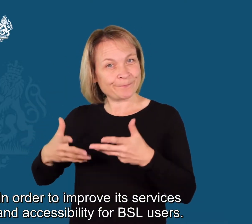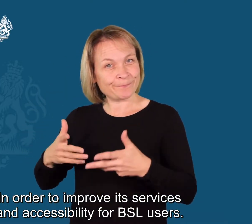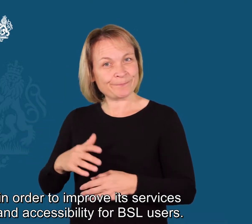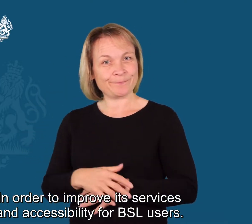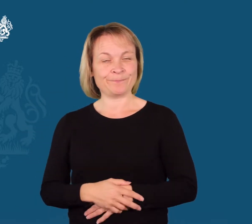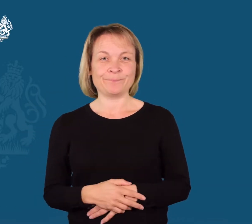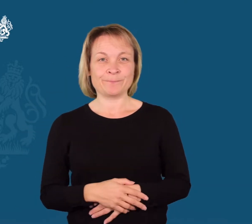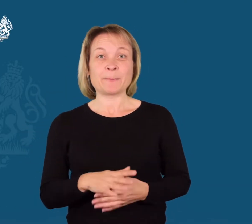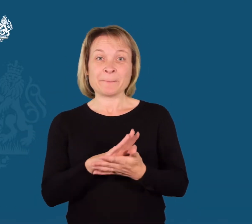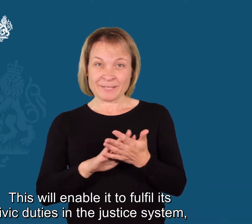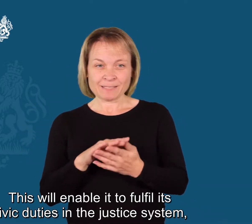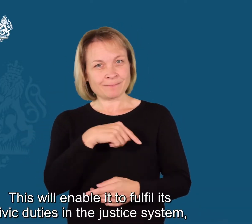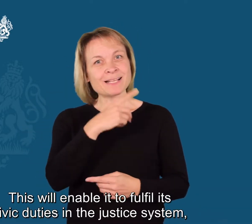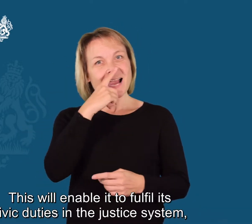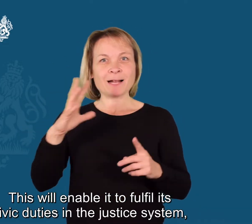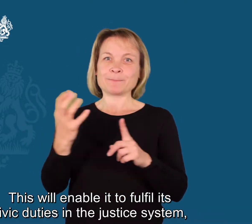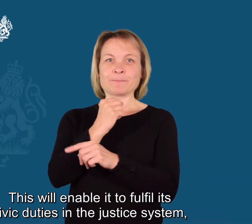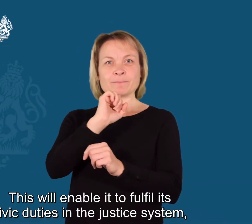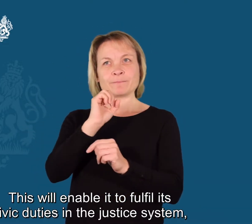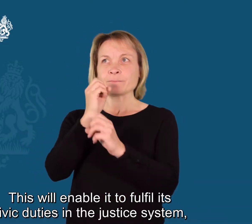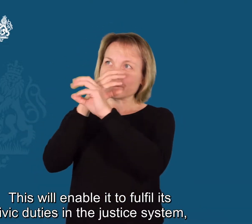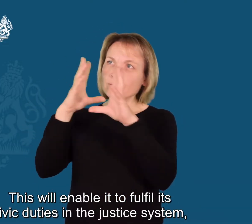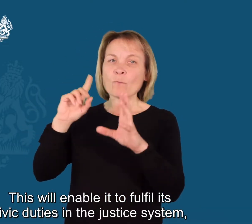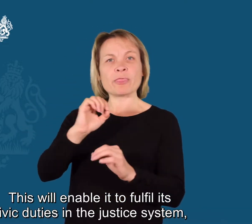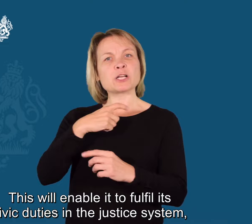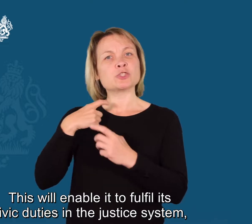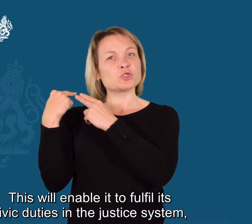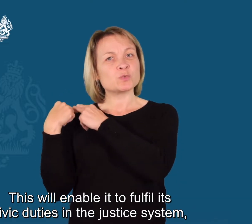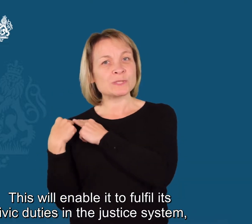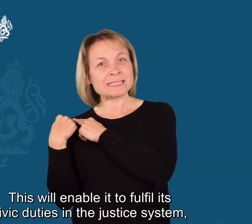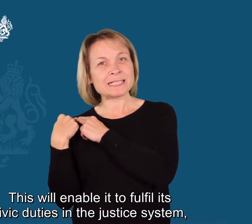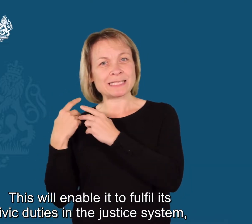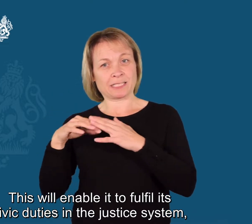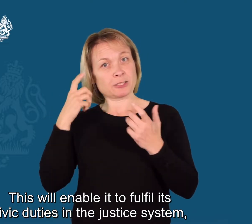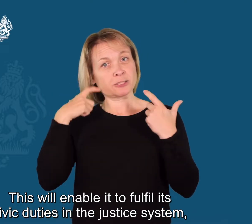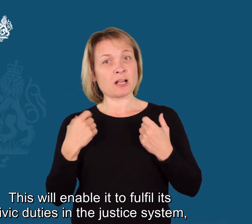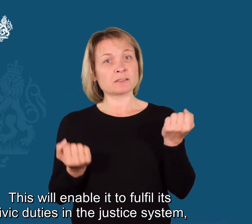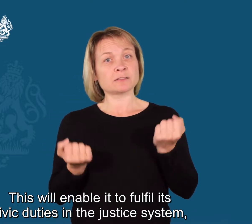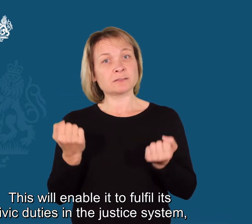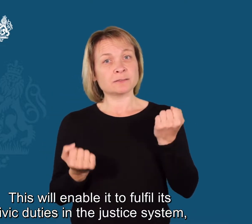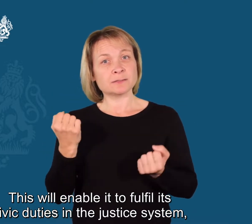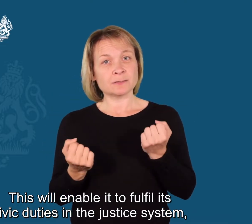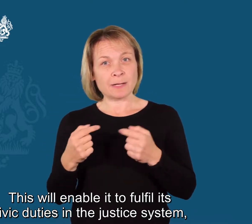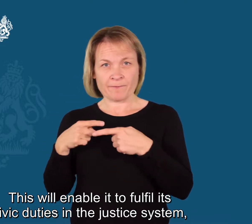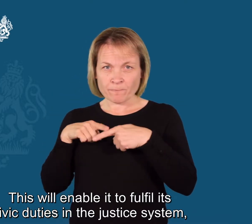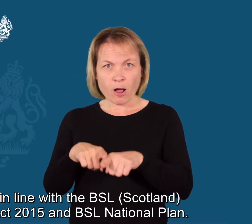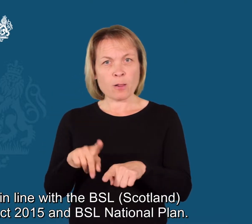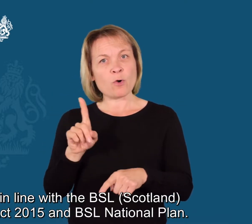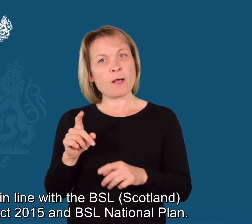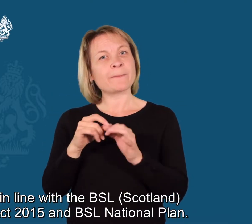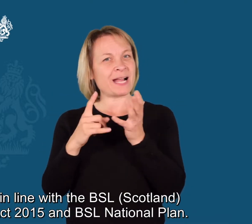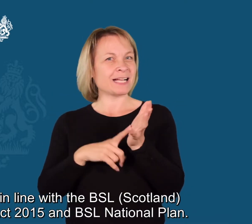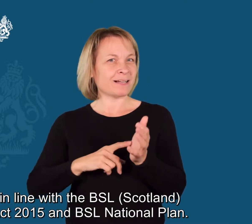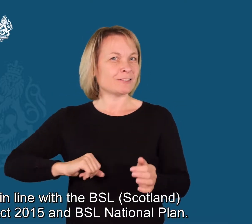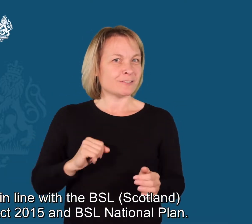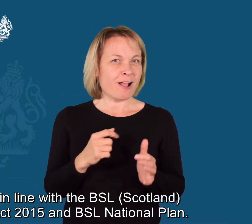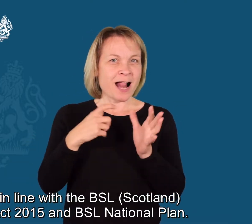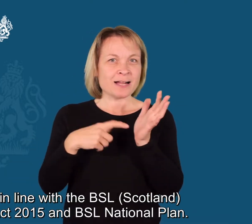This will enable it to fulfil its civic duties in the justice system in line with the BSL Scotland Act 2015 and the BSL